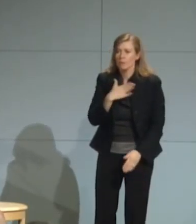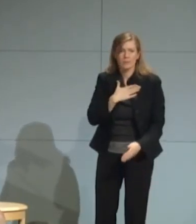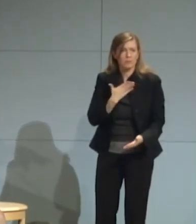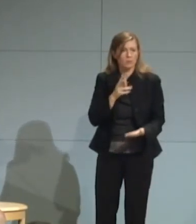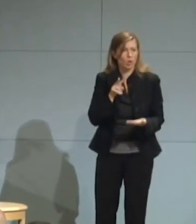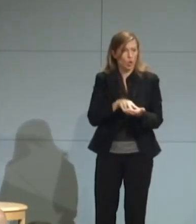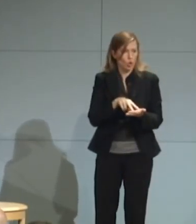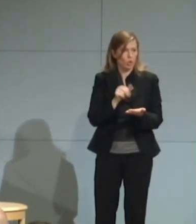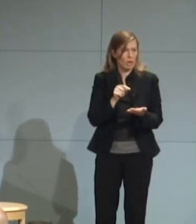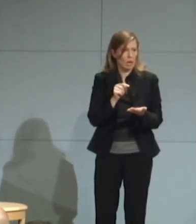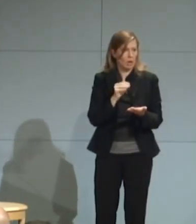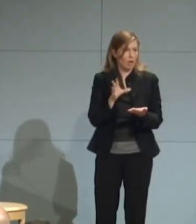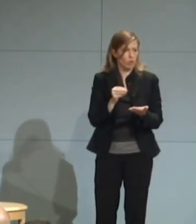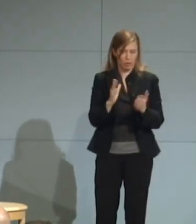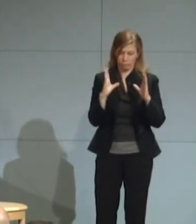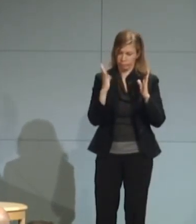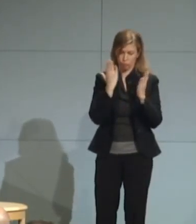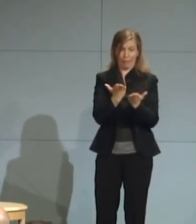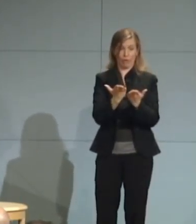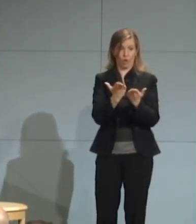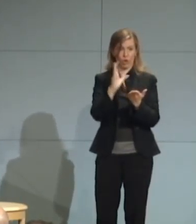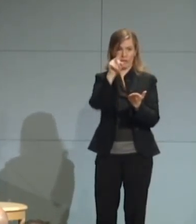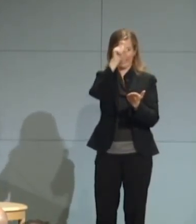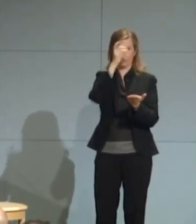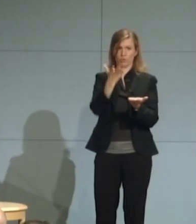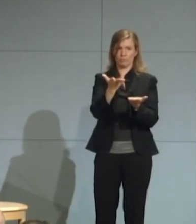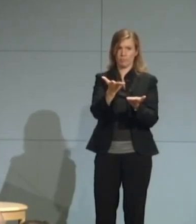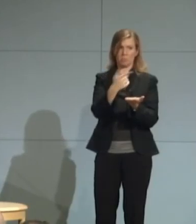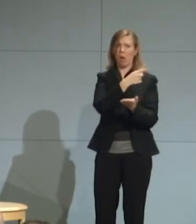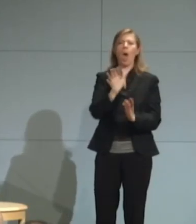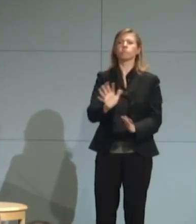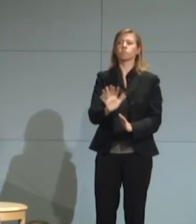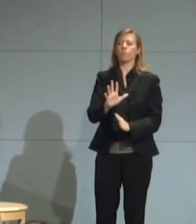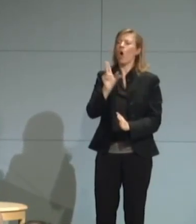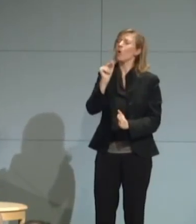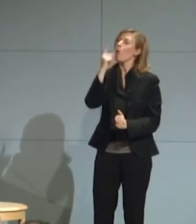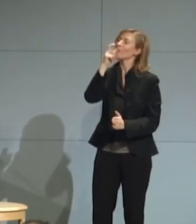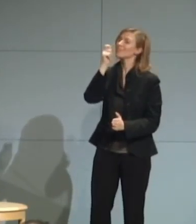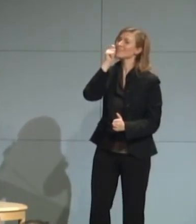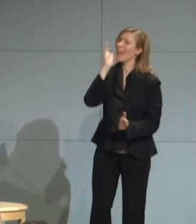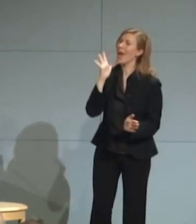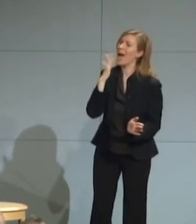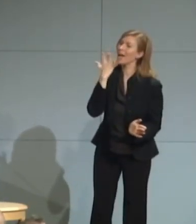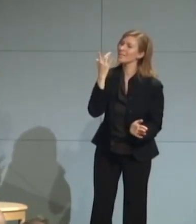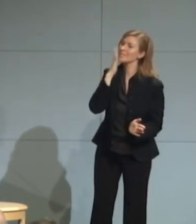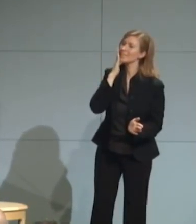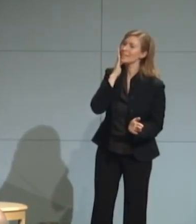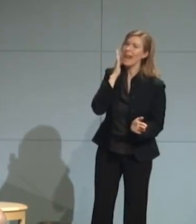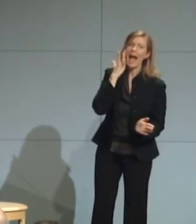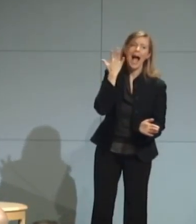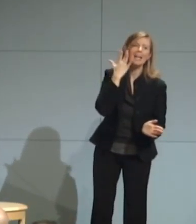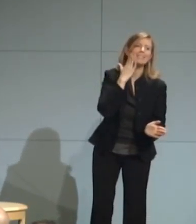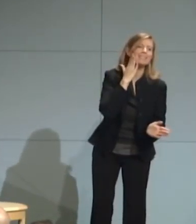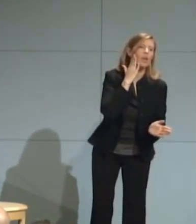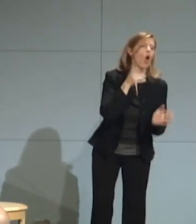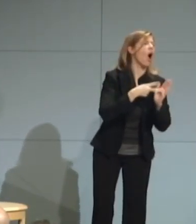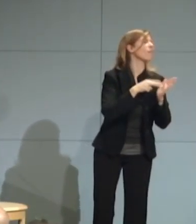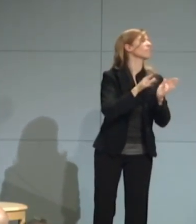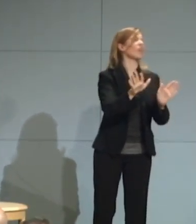of Americans, including large numbers of peoples of color, but certainly large numbers of whites, believe